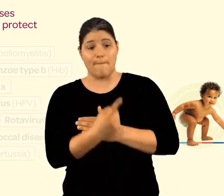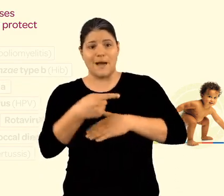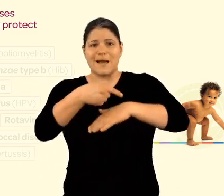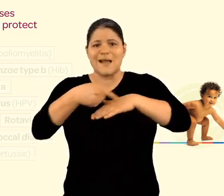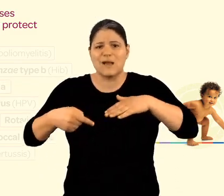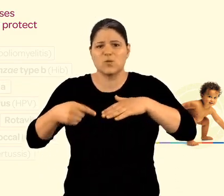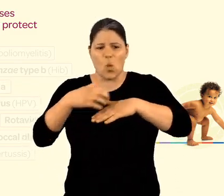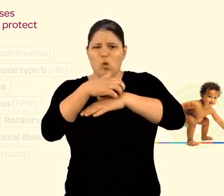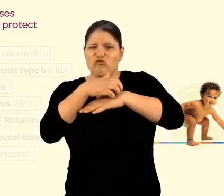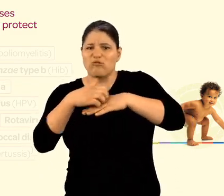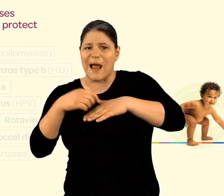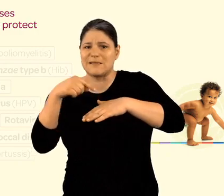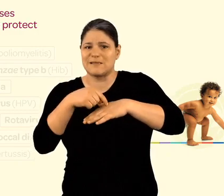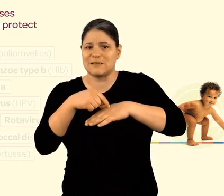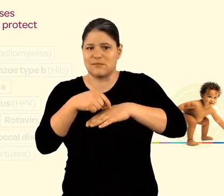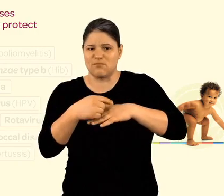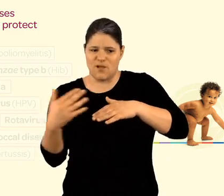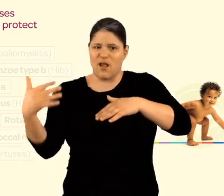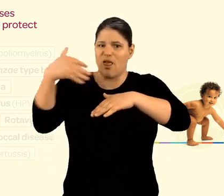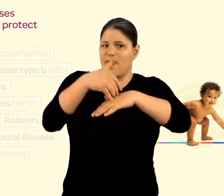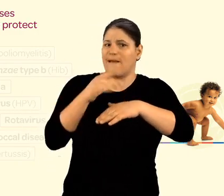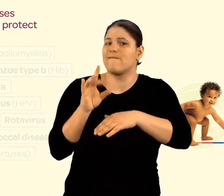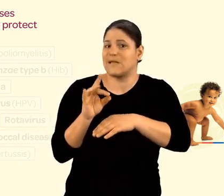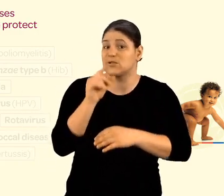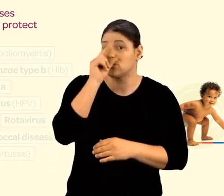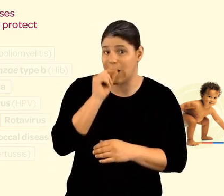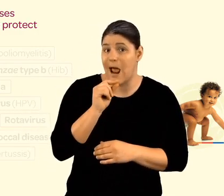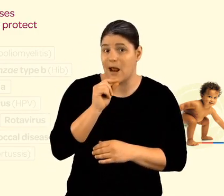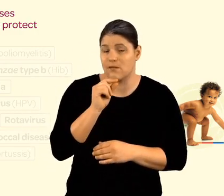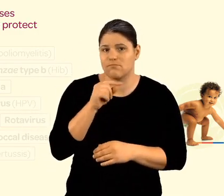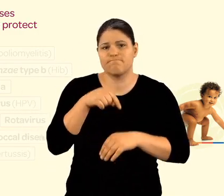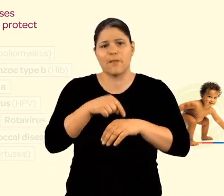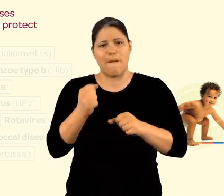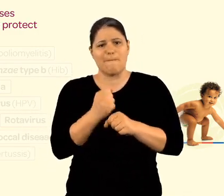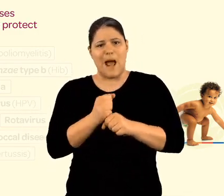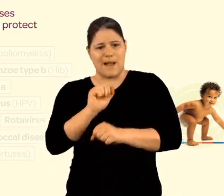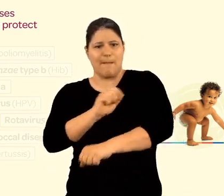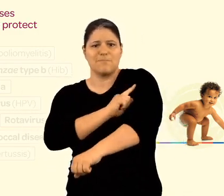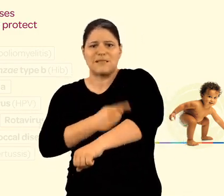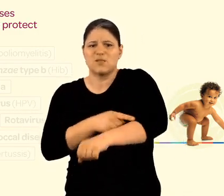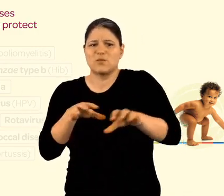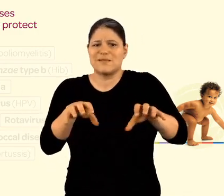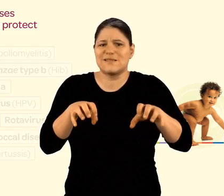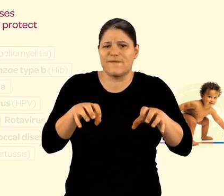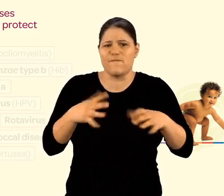Tetanus. Causes muscles to stiffen and spasm and makes it extremely hard to breathe or